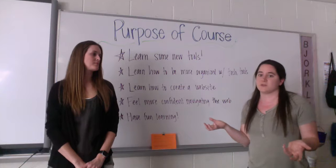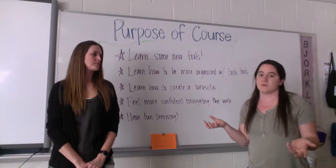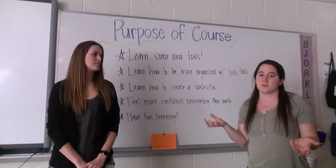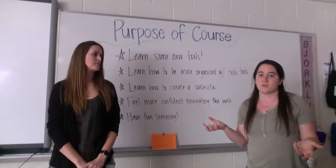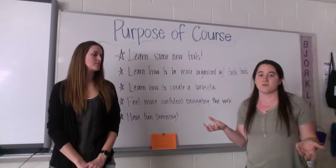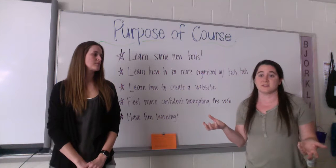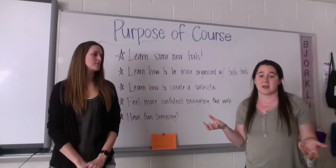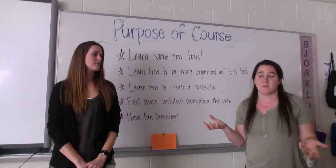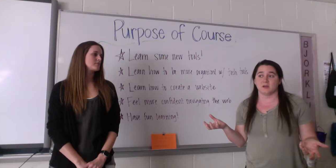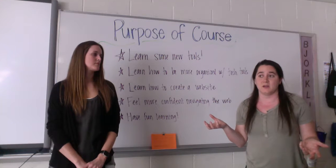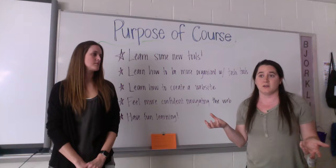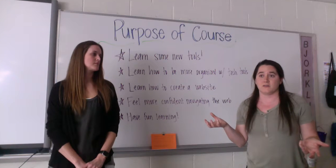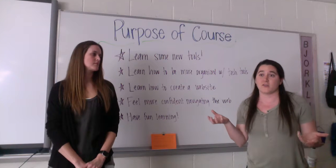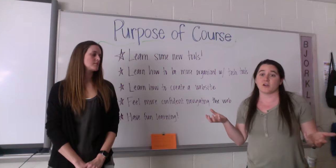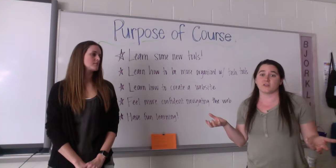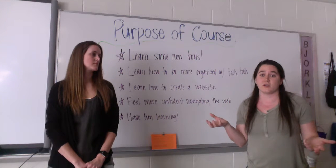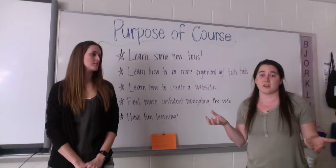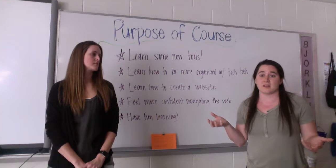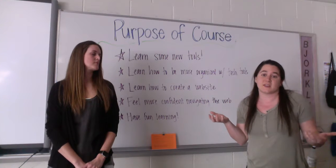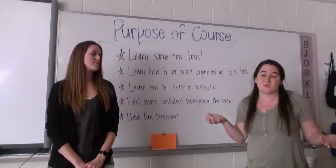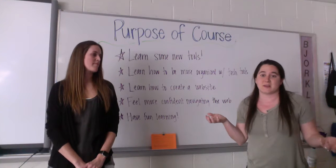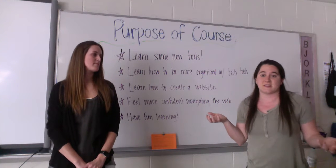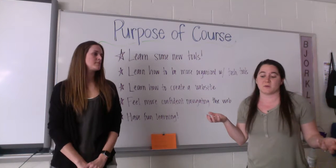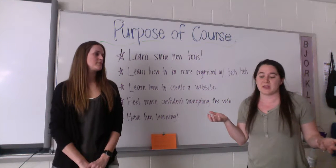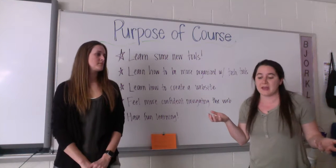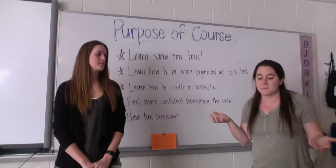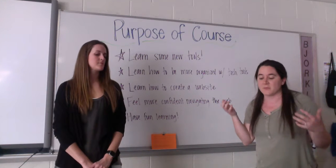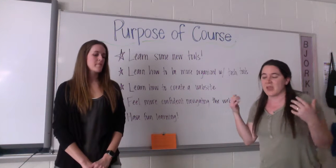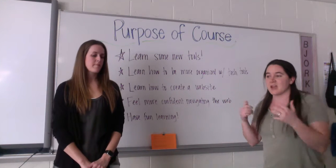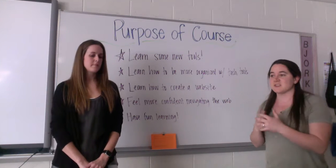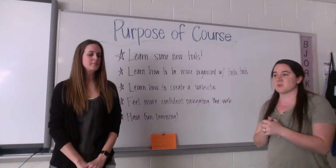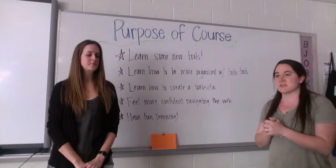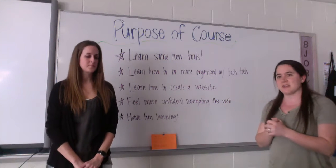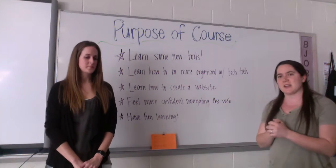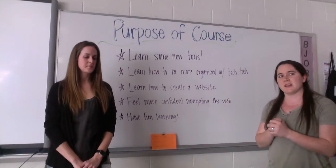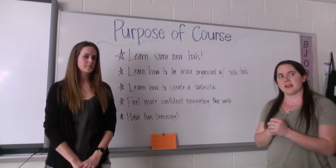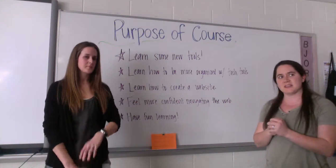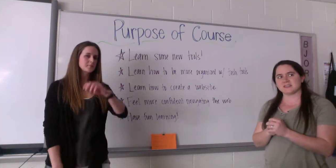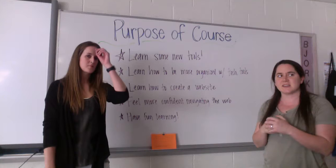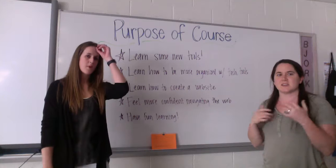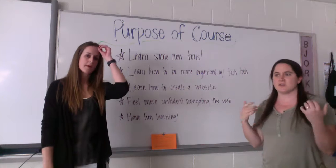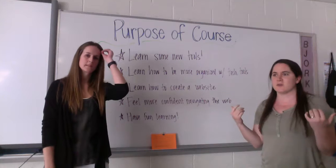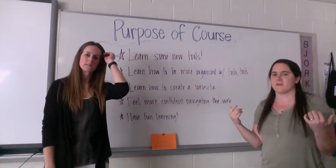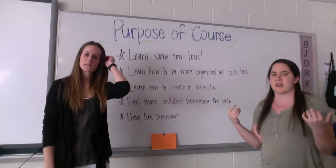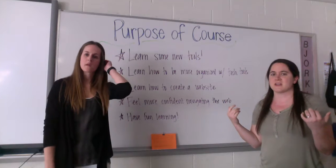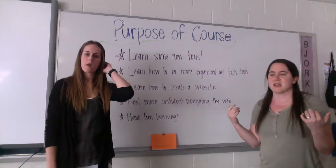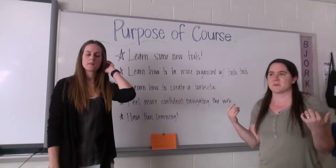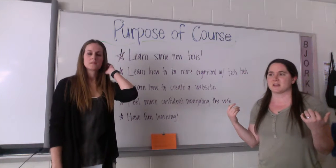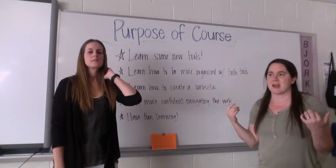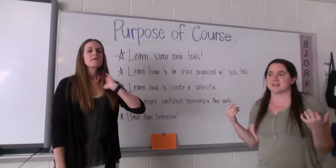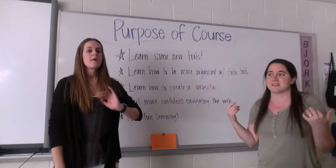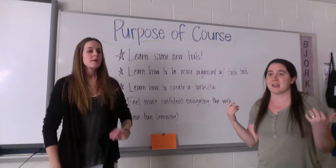to use them for our learning like the best that we can. And so we said, let's like do a Flyer Time class